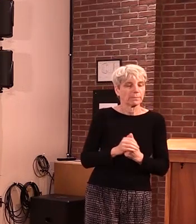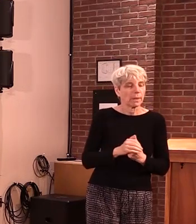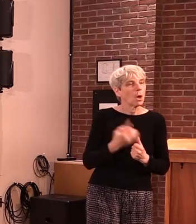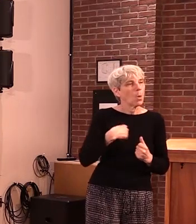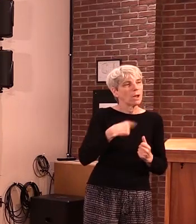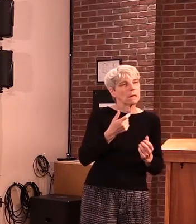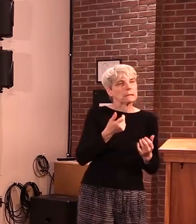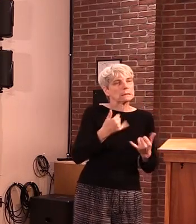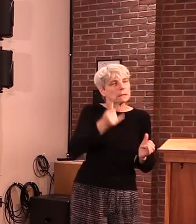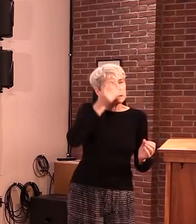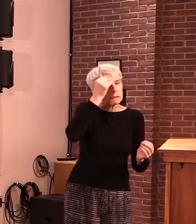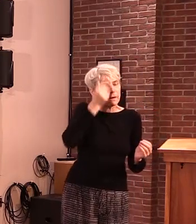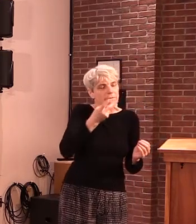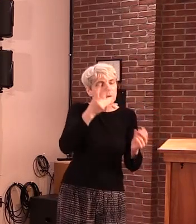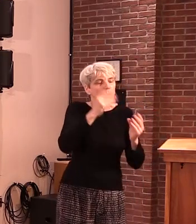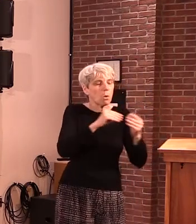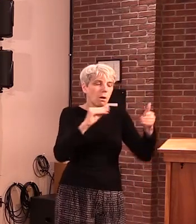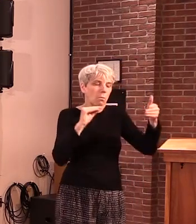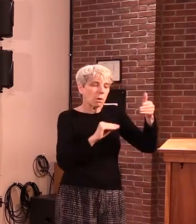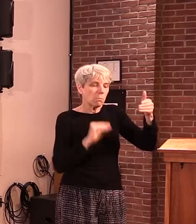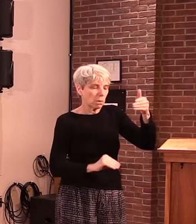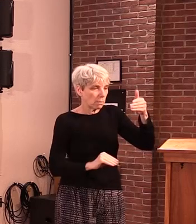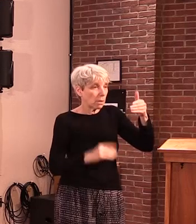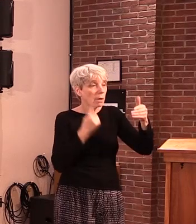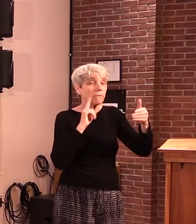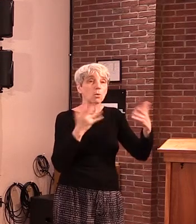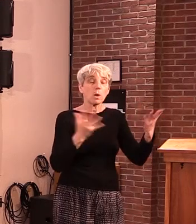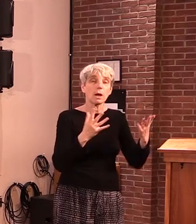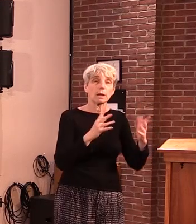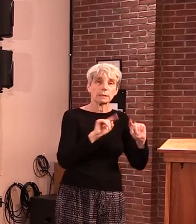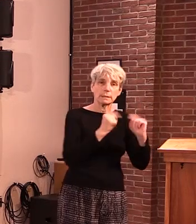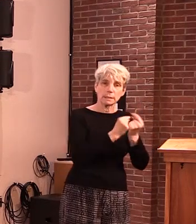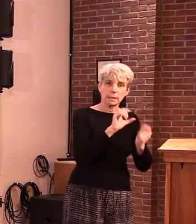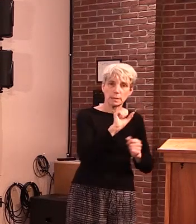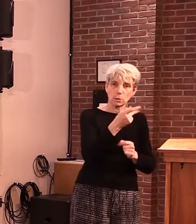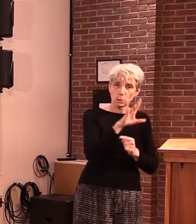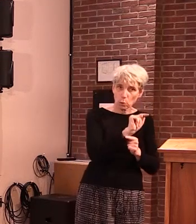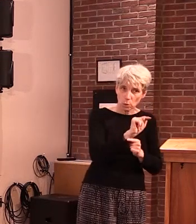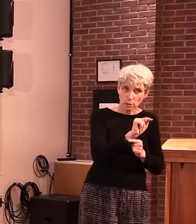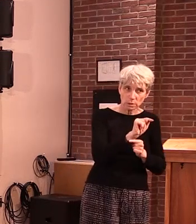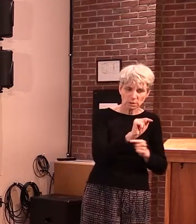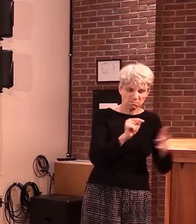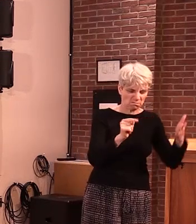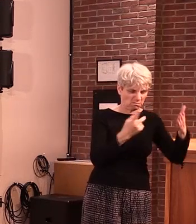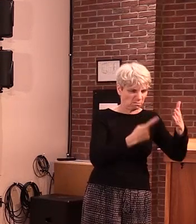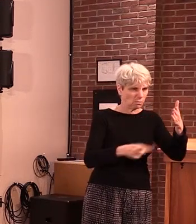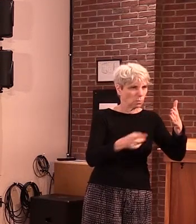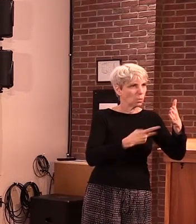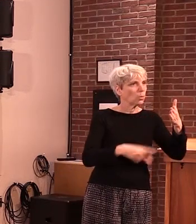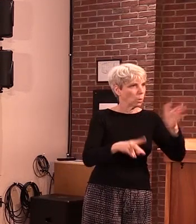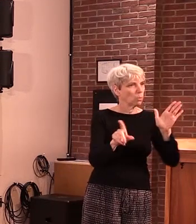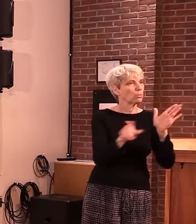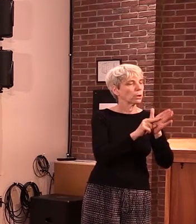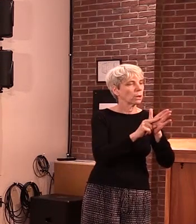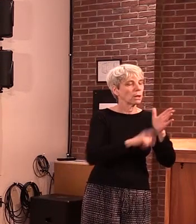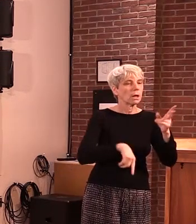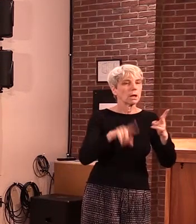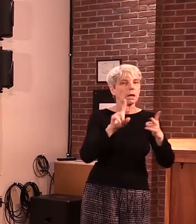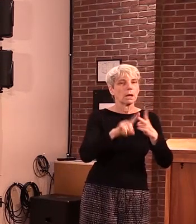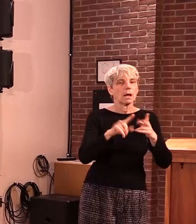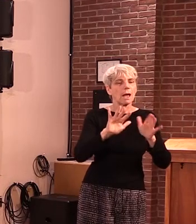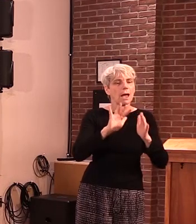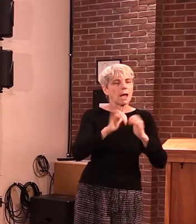works, notably guidance on sports, which will be published in the coming week or so, and guidance on student